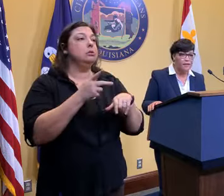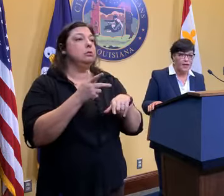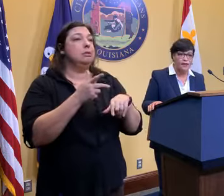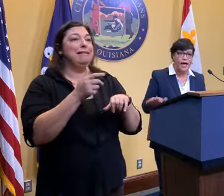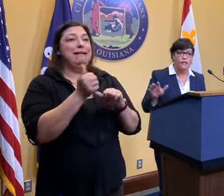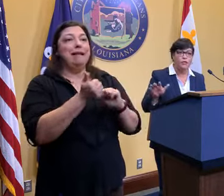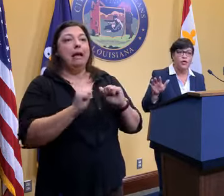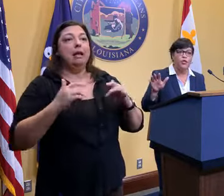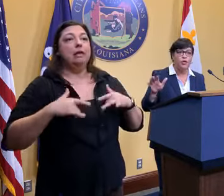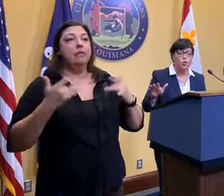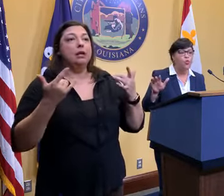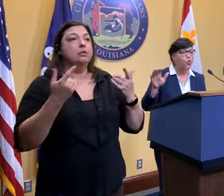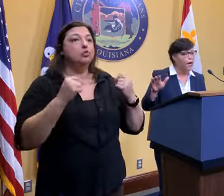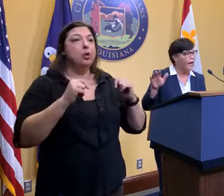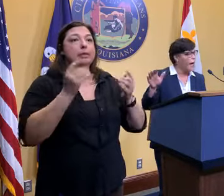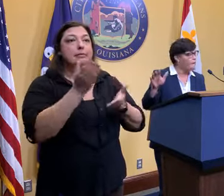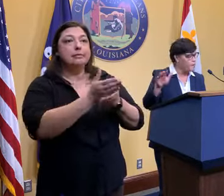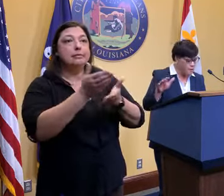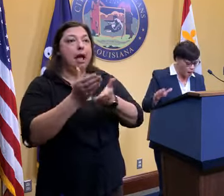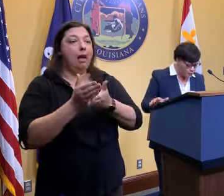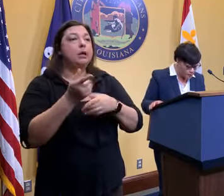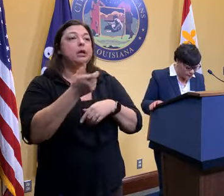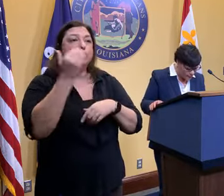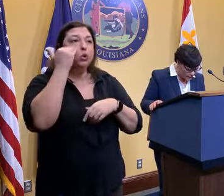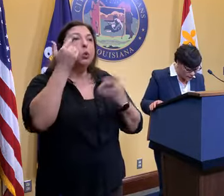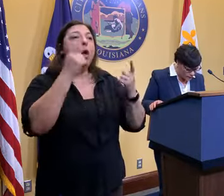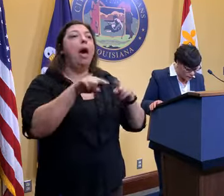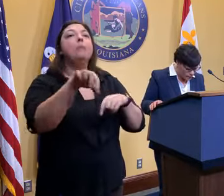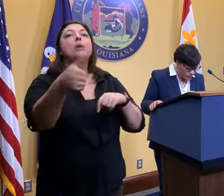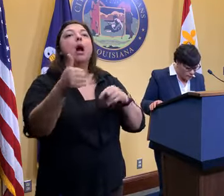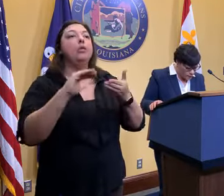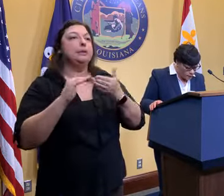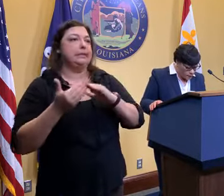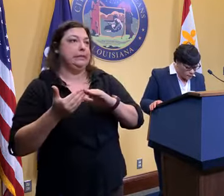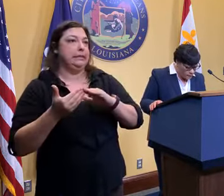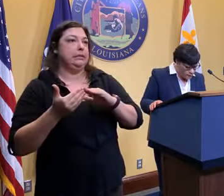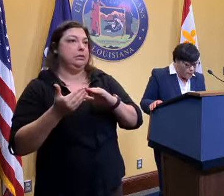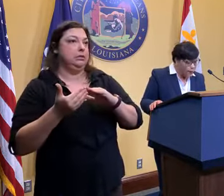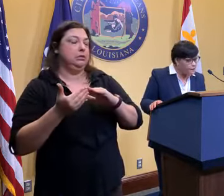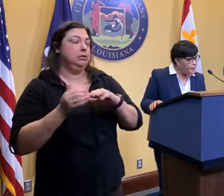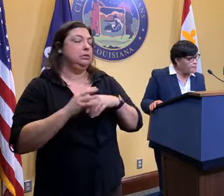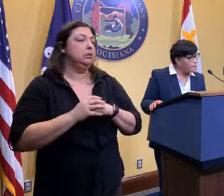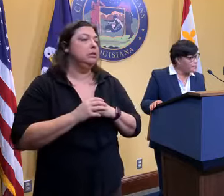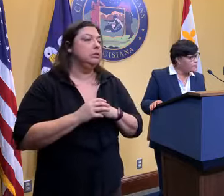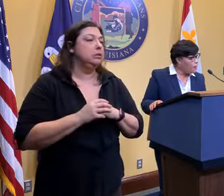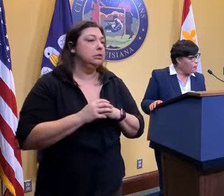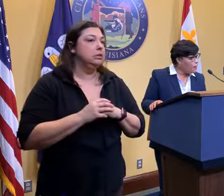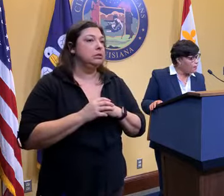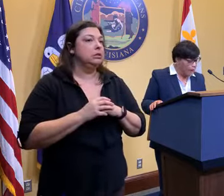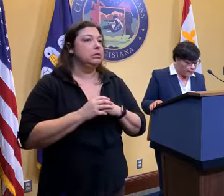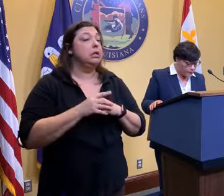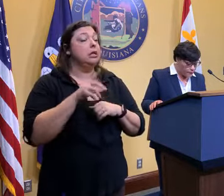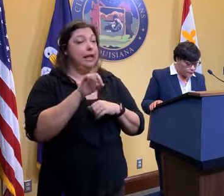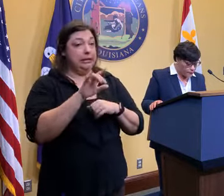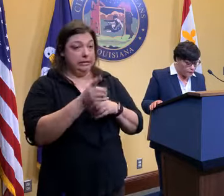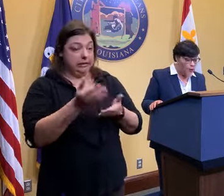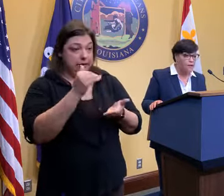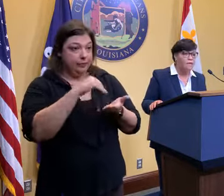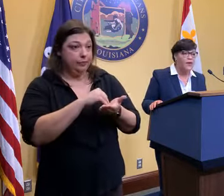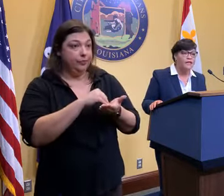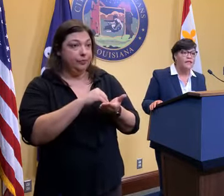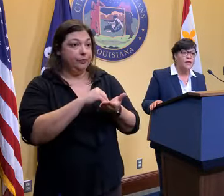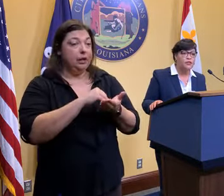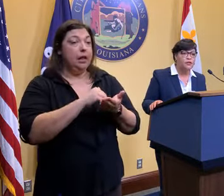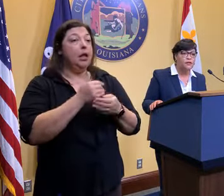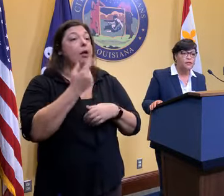any events as we knew what happened in other cities. They did so, again, in